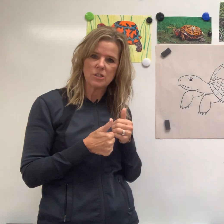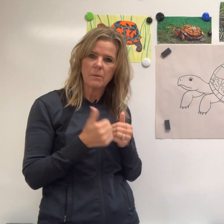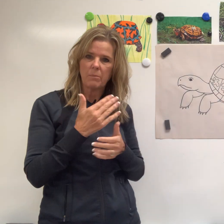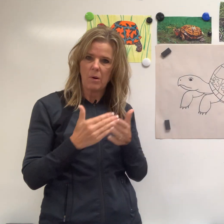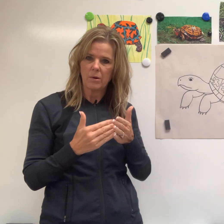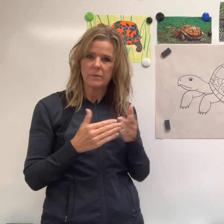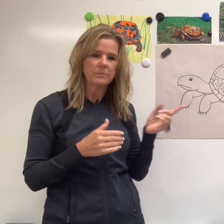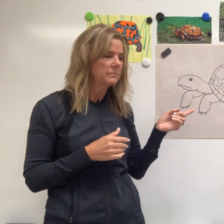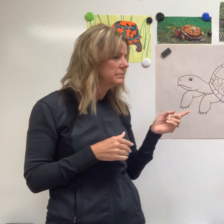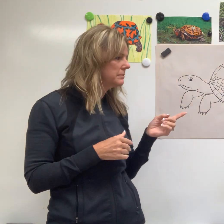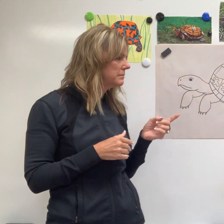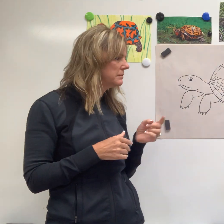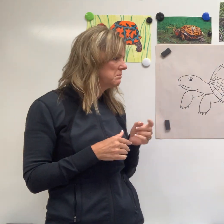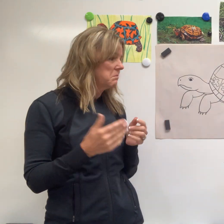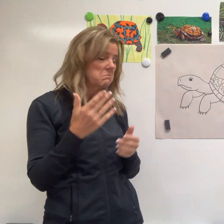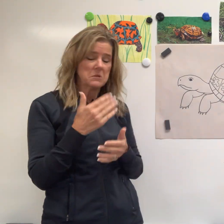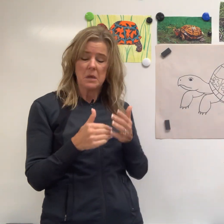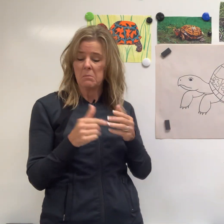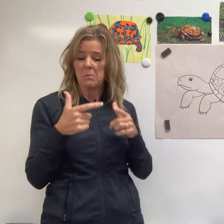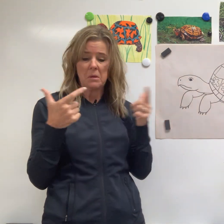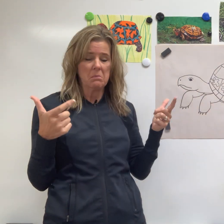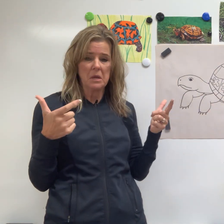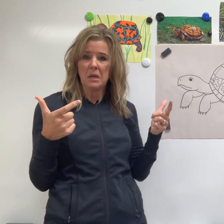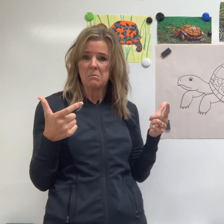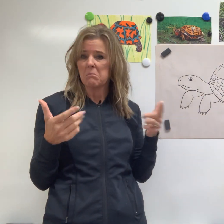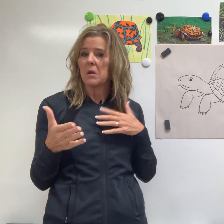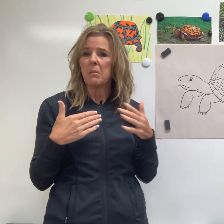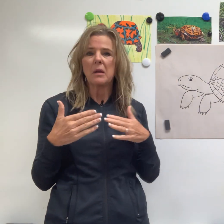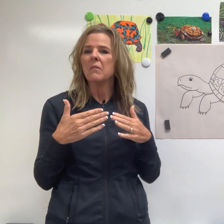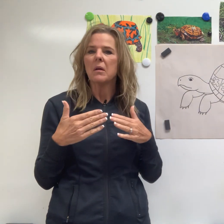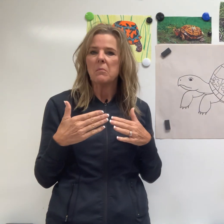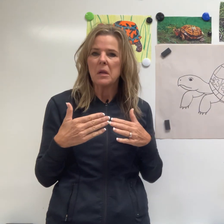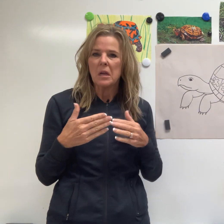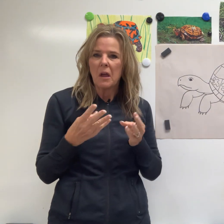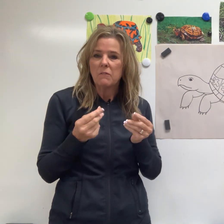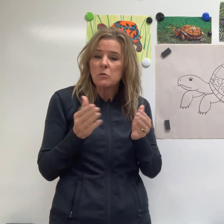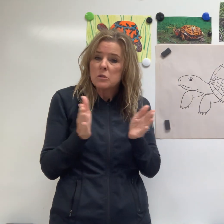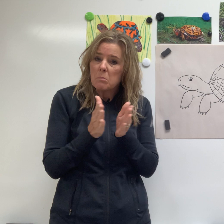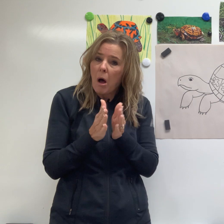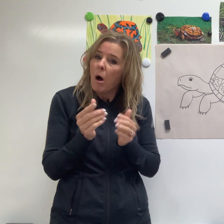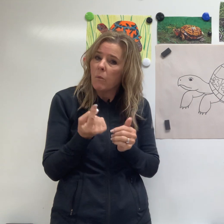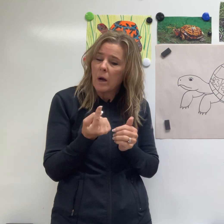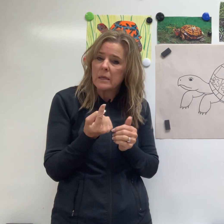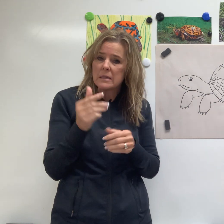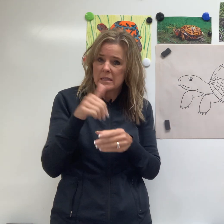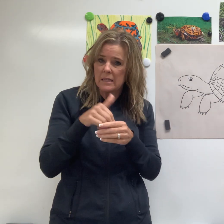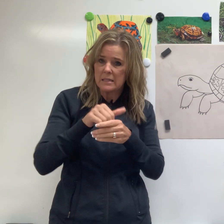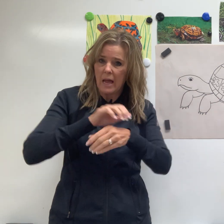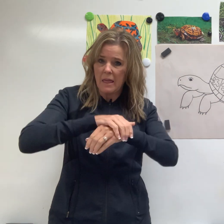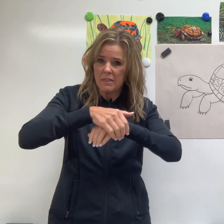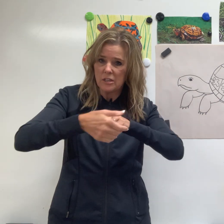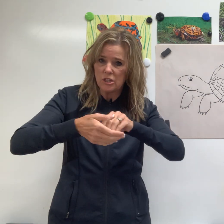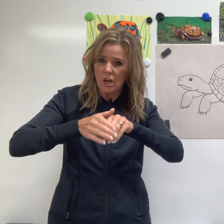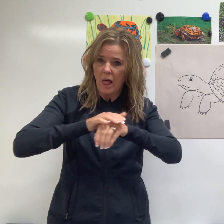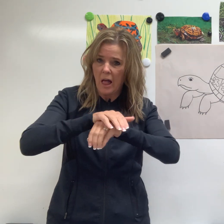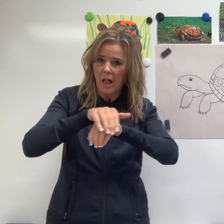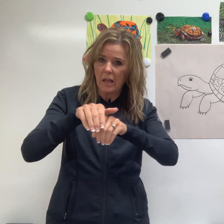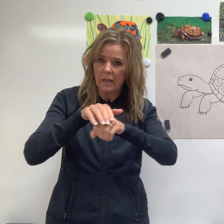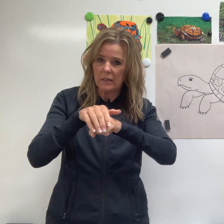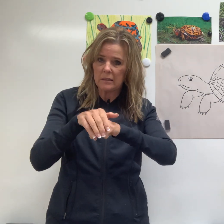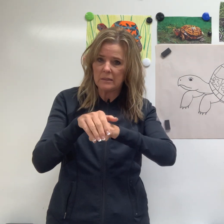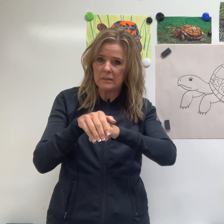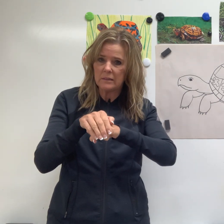every scoot. So some can be big, there might even be like a couple small ones inside. Some can be